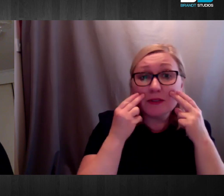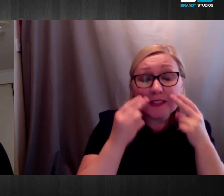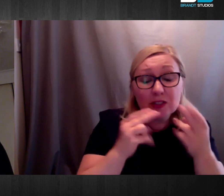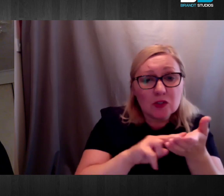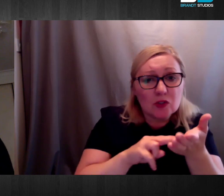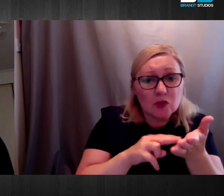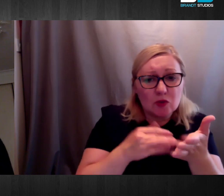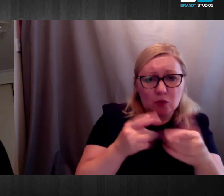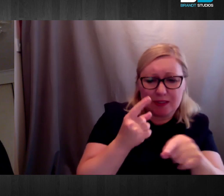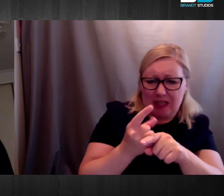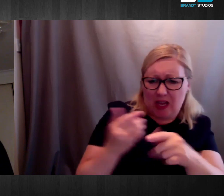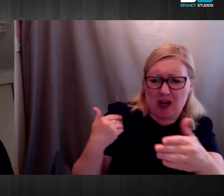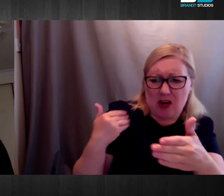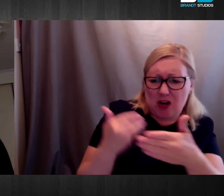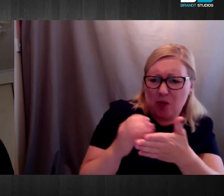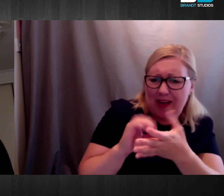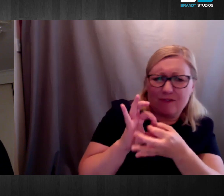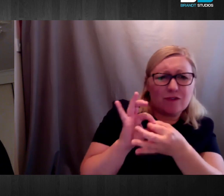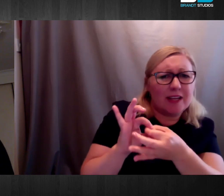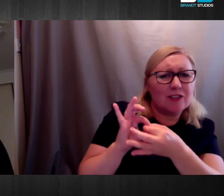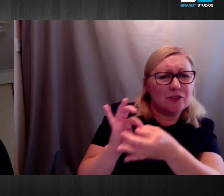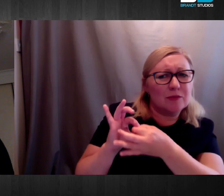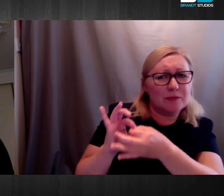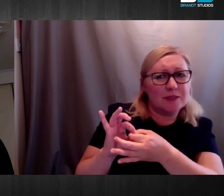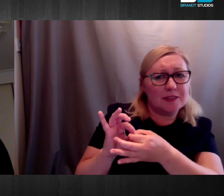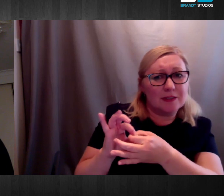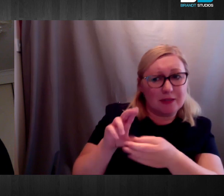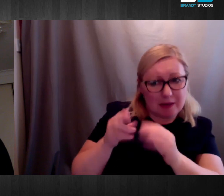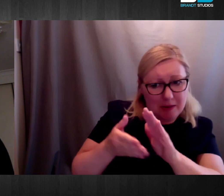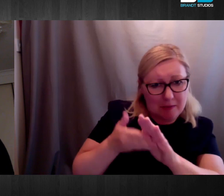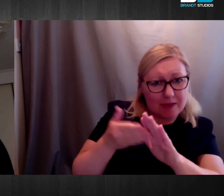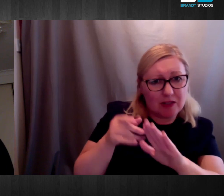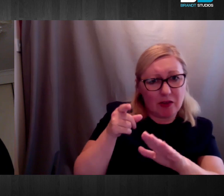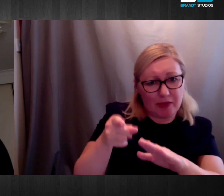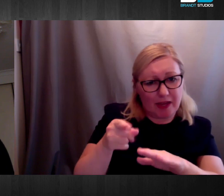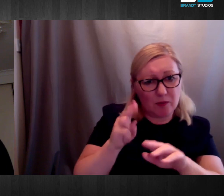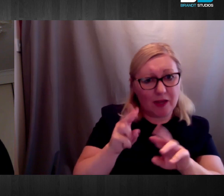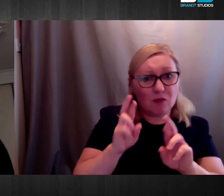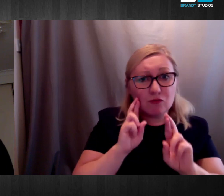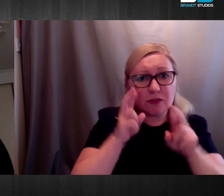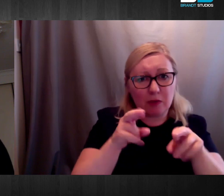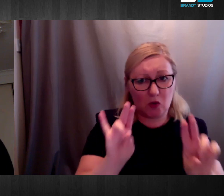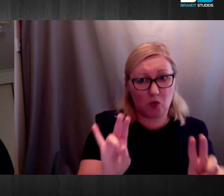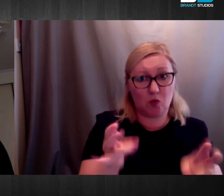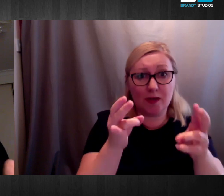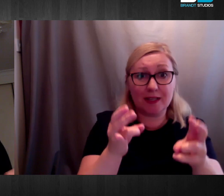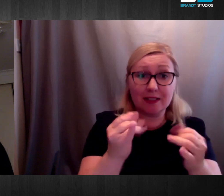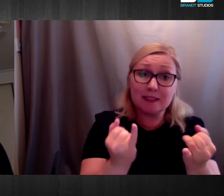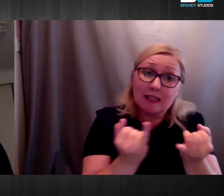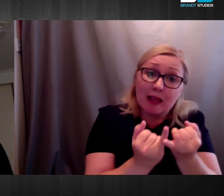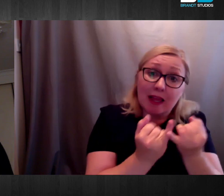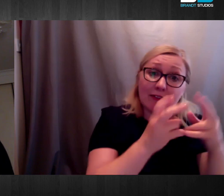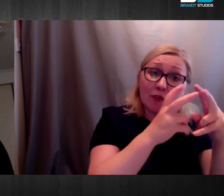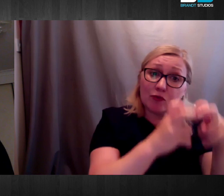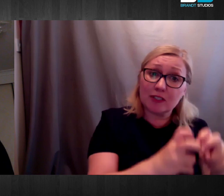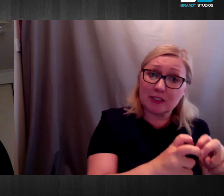can respond in a rapid way, exactly the same as what researchers have done. So I don't really have